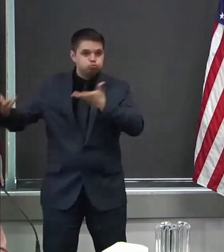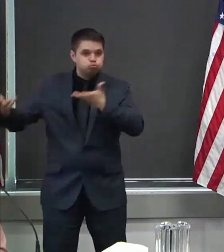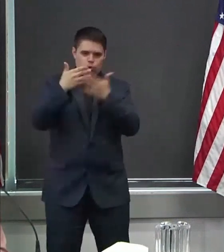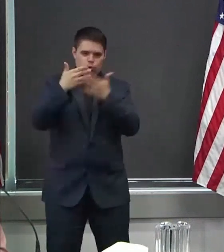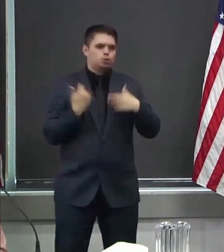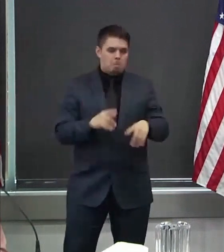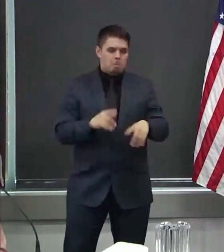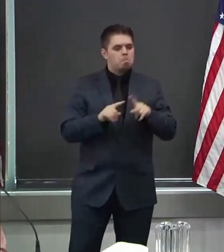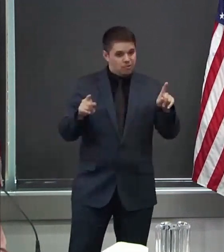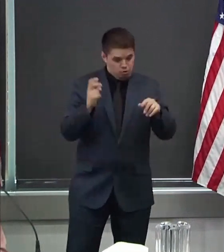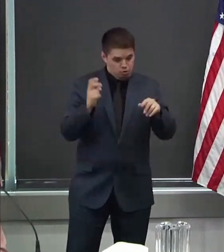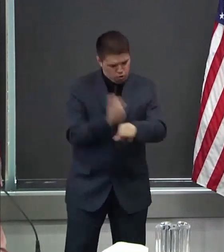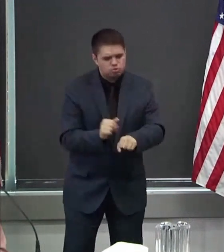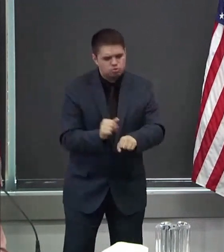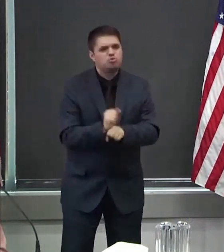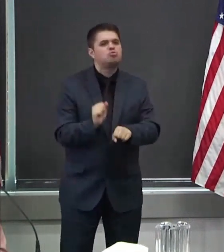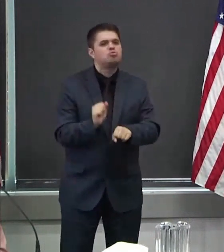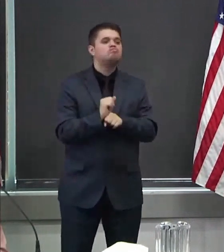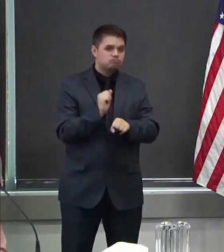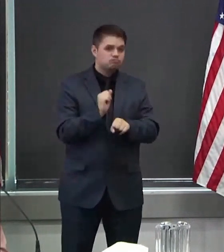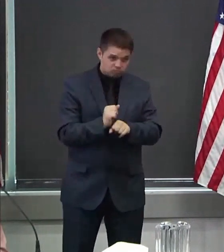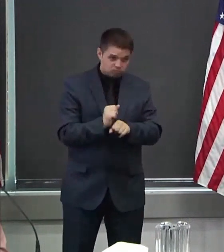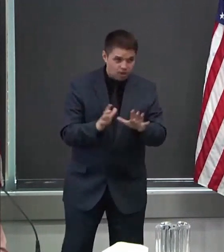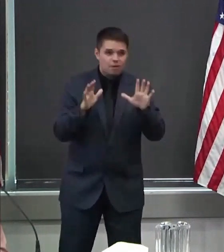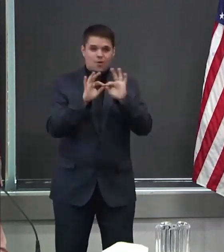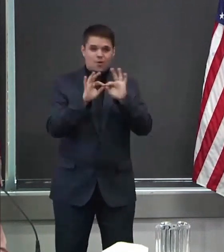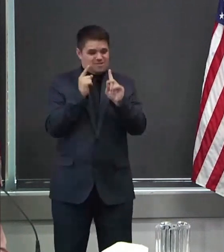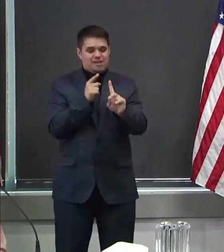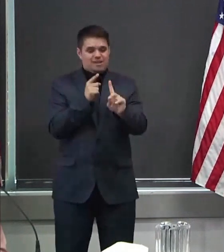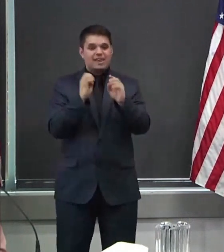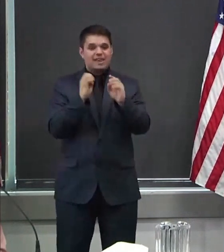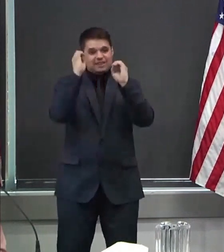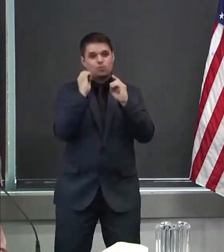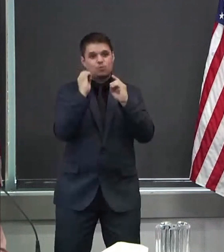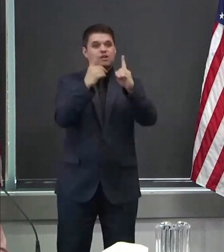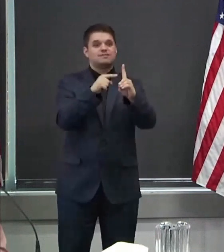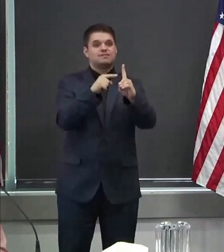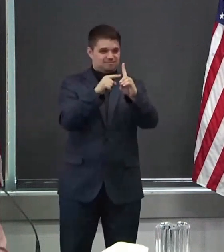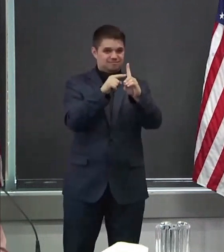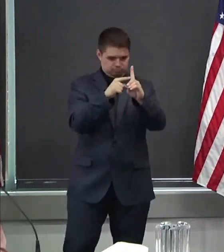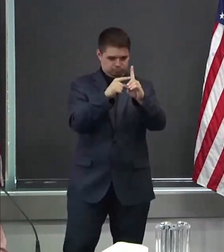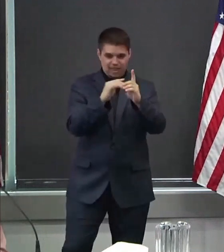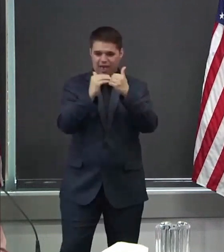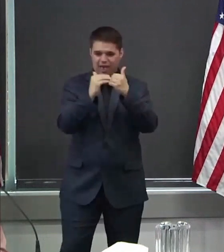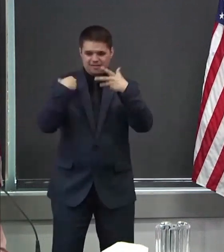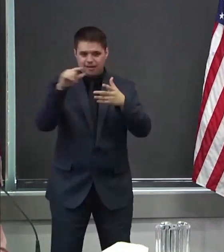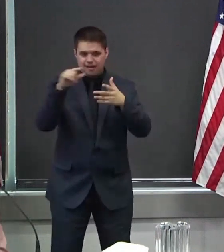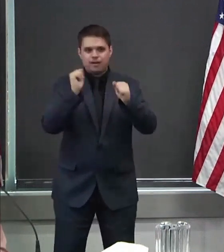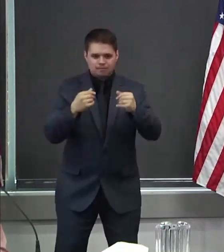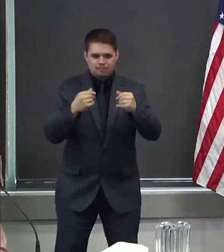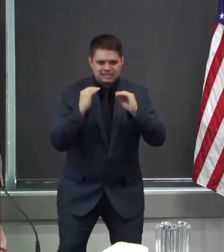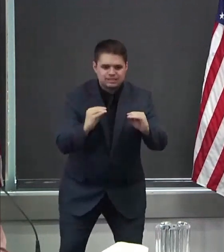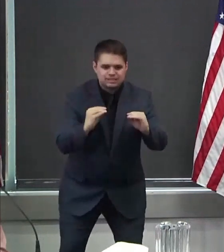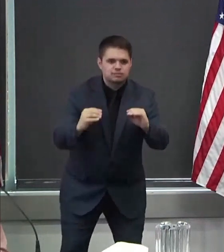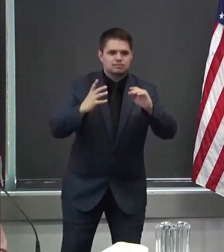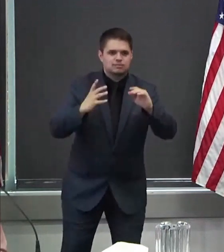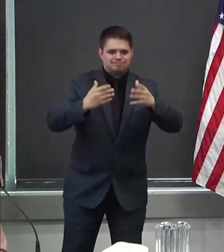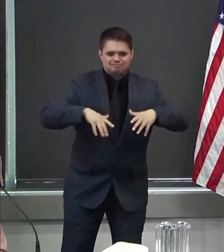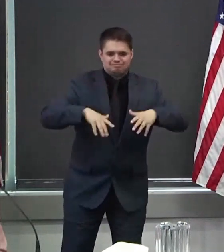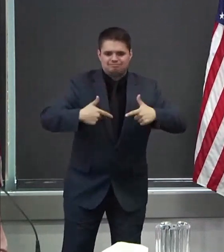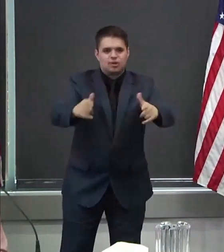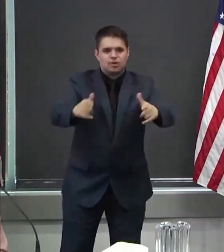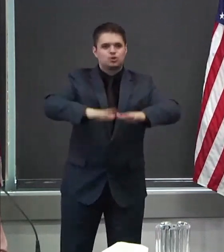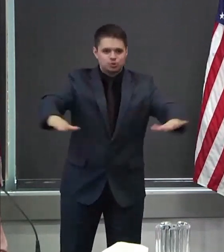back to normal, because it's a game changer for our kids, for our students, and for our seniors in learning